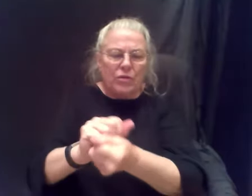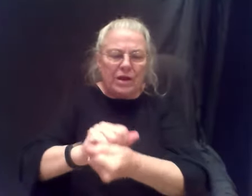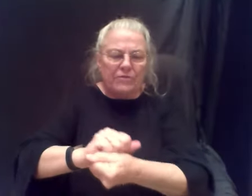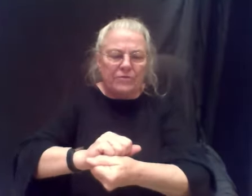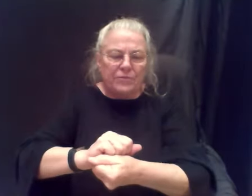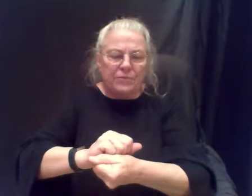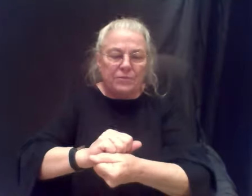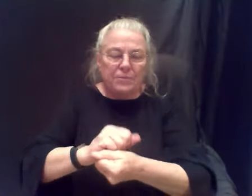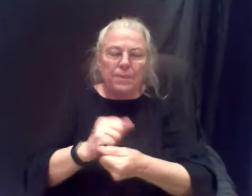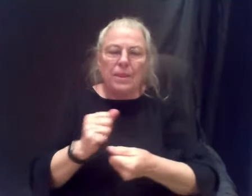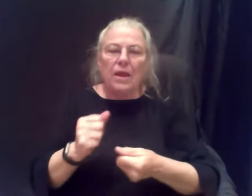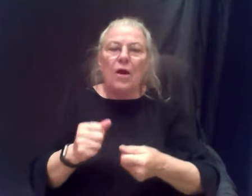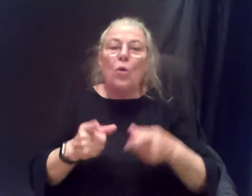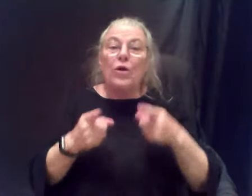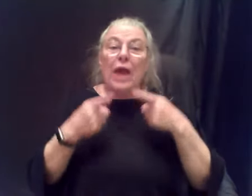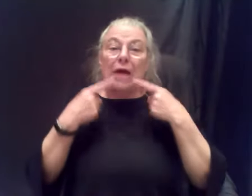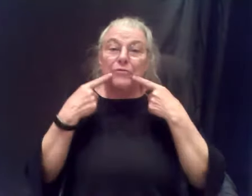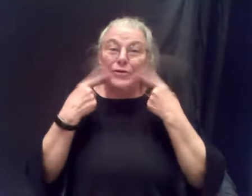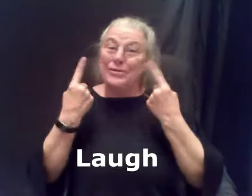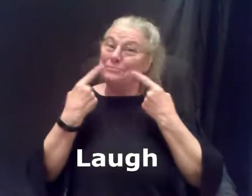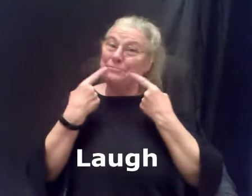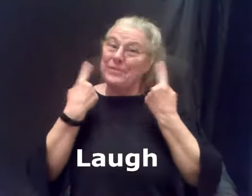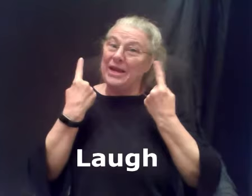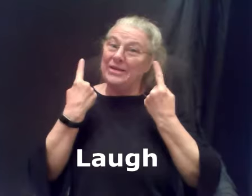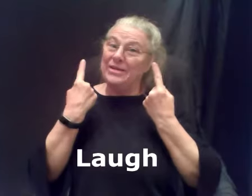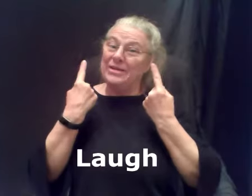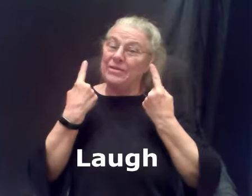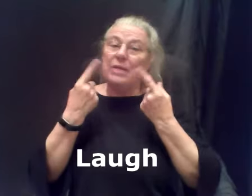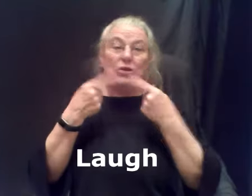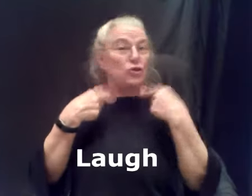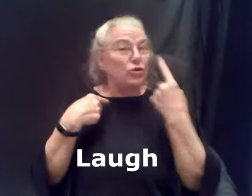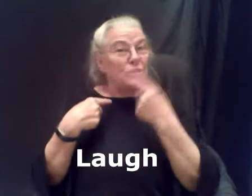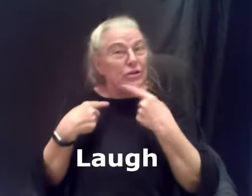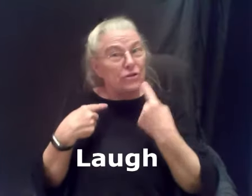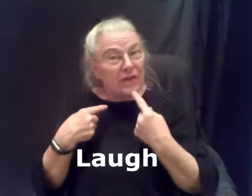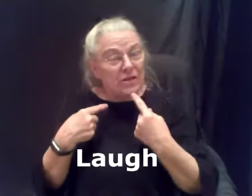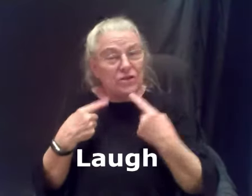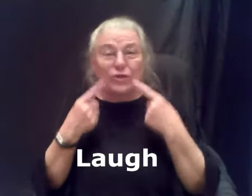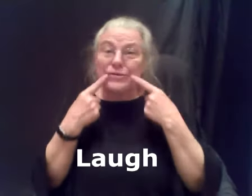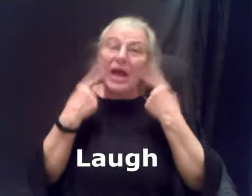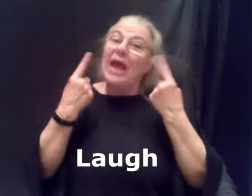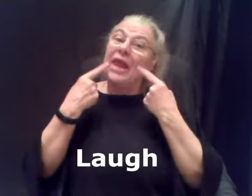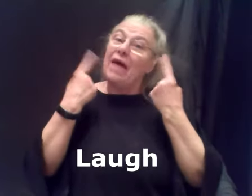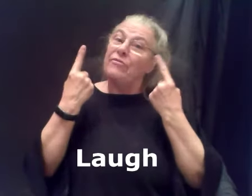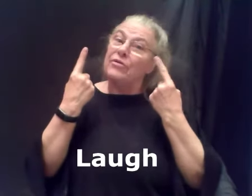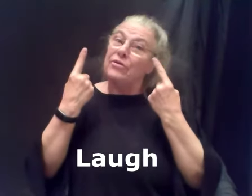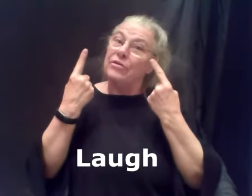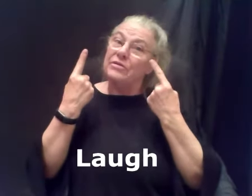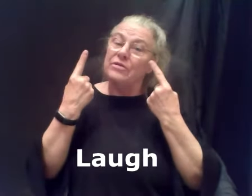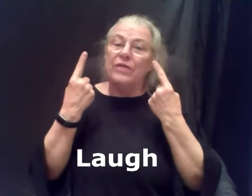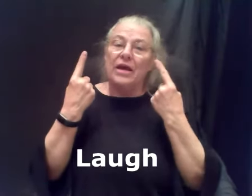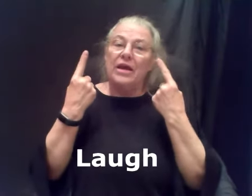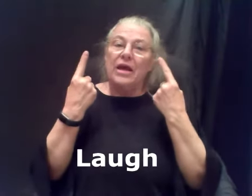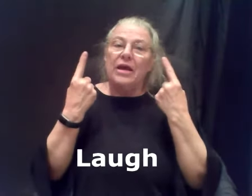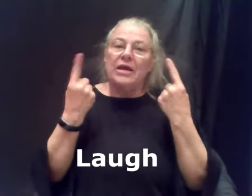Grief, where laughter, and make sure that your face shows laughter so that it's